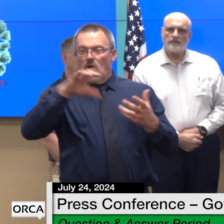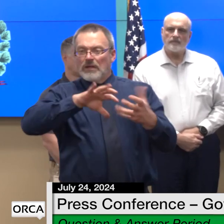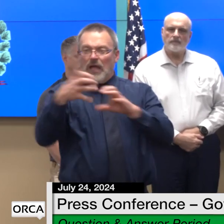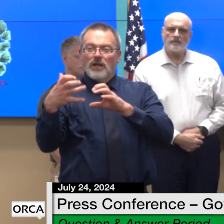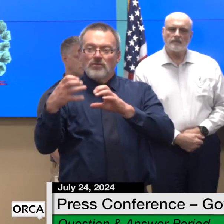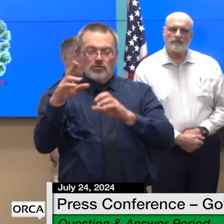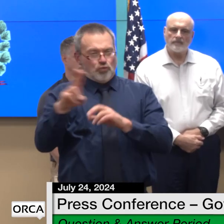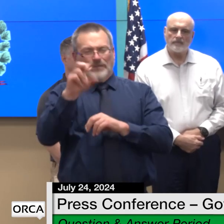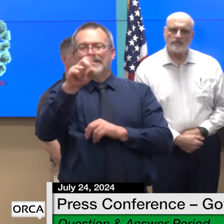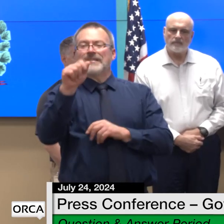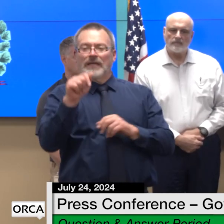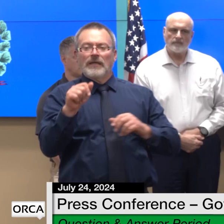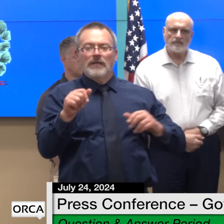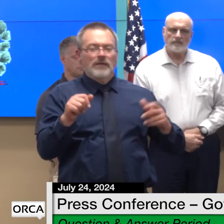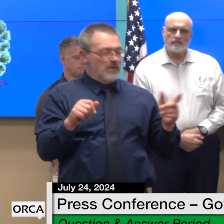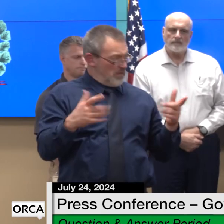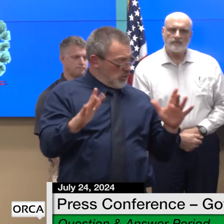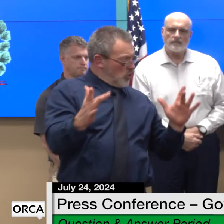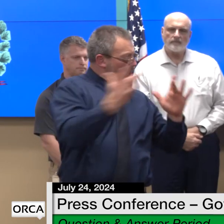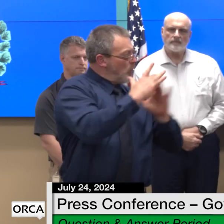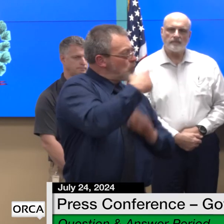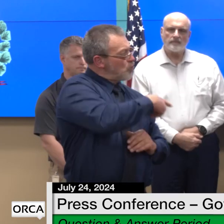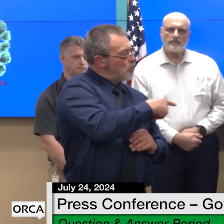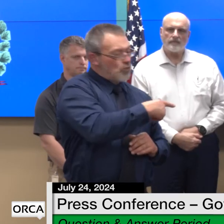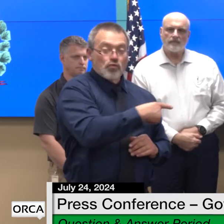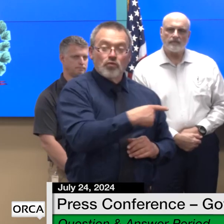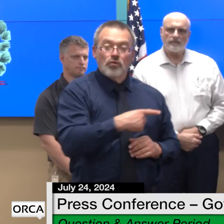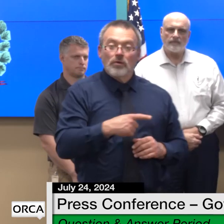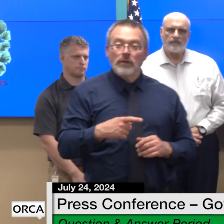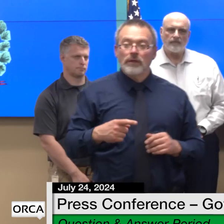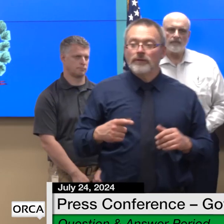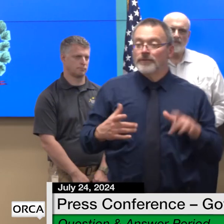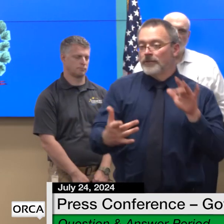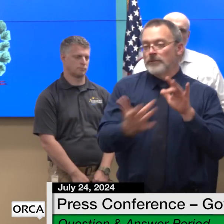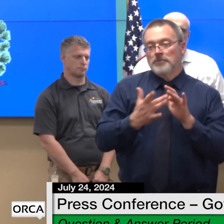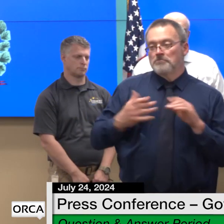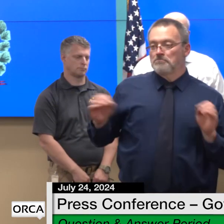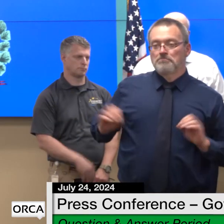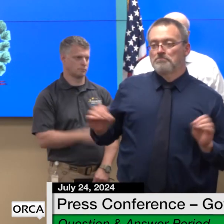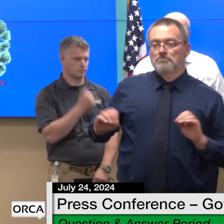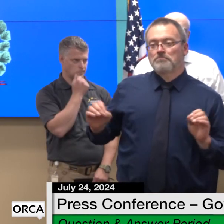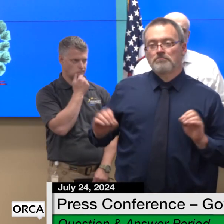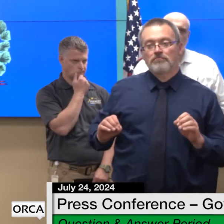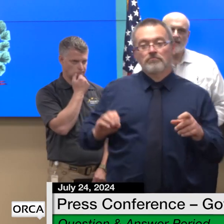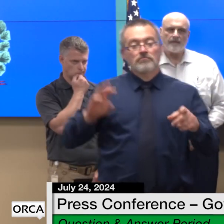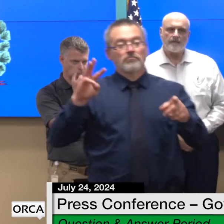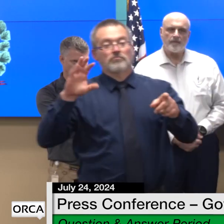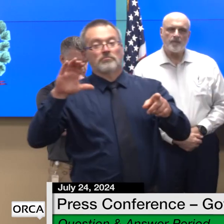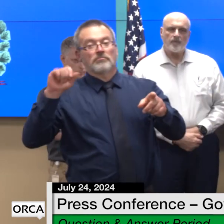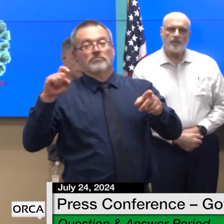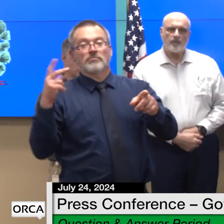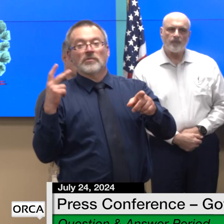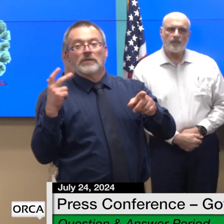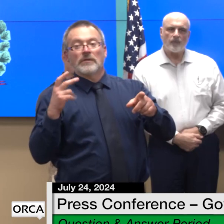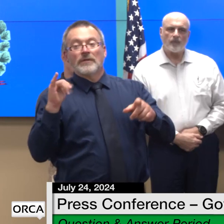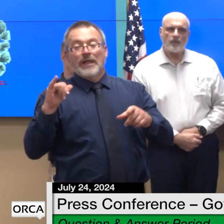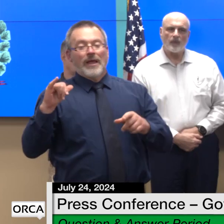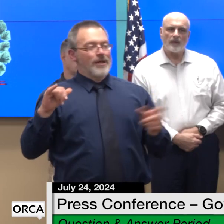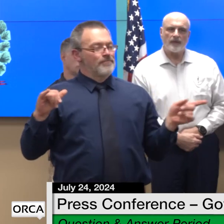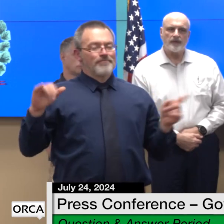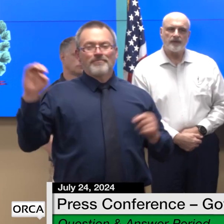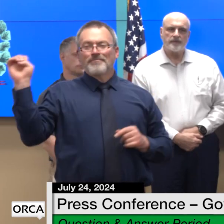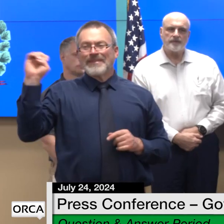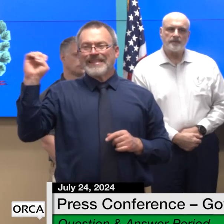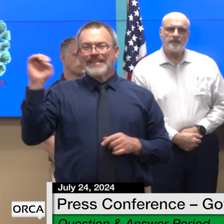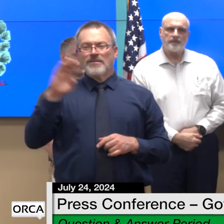the department at this point on that? I have not. Okay. You mentioned eBoard as well. I know you said you met with